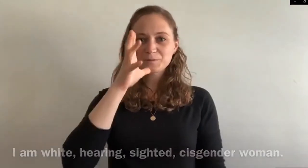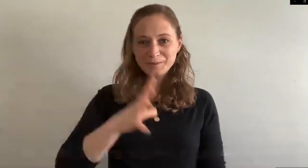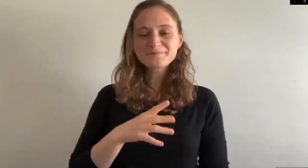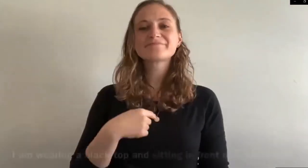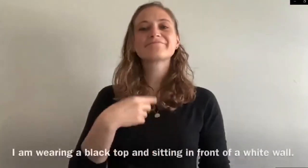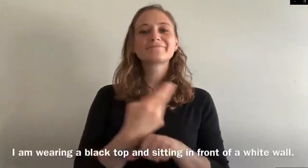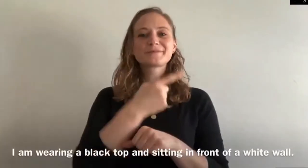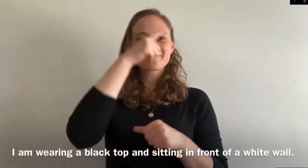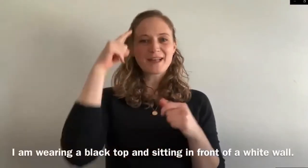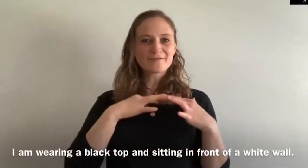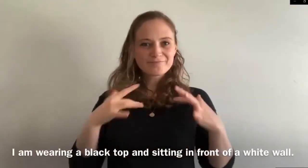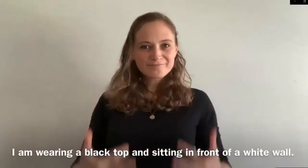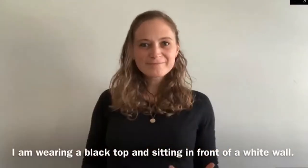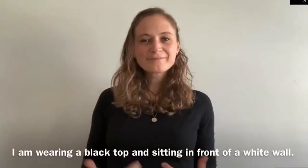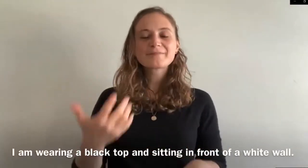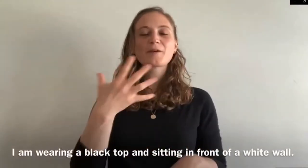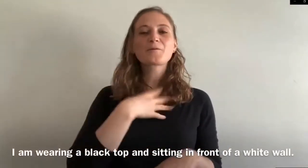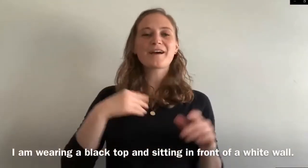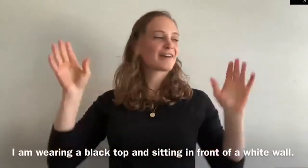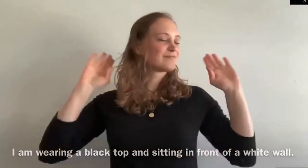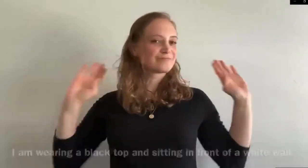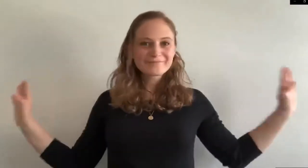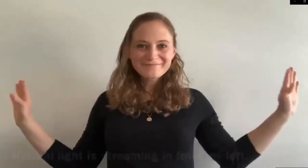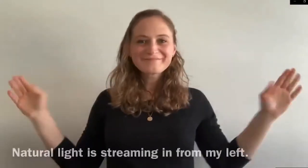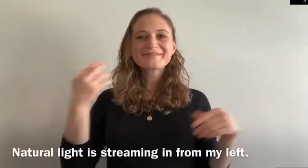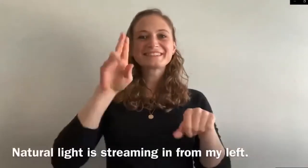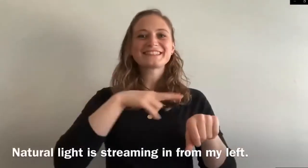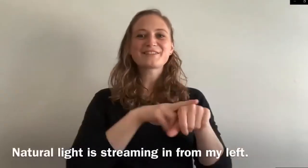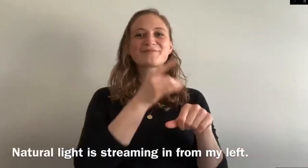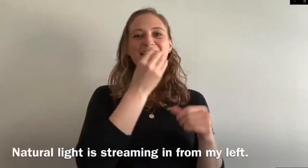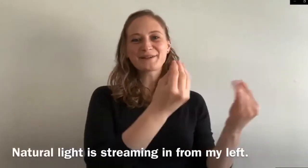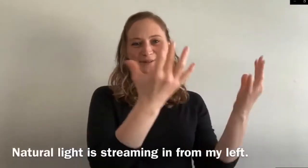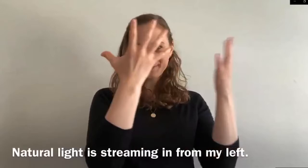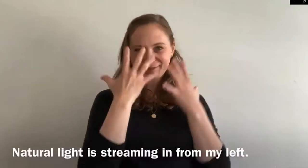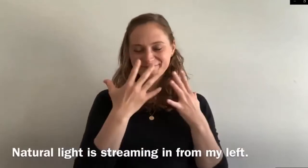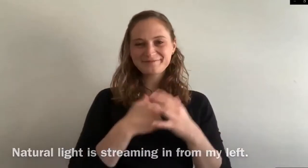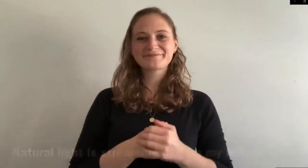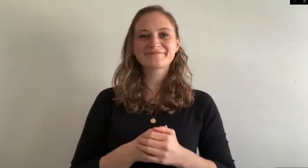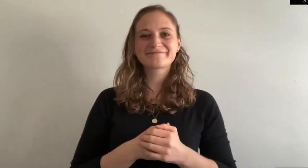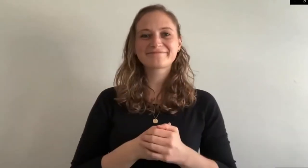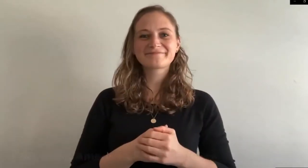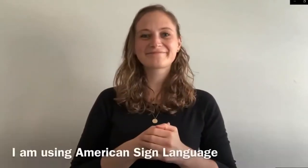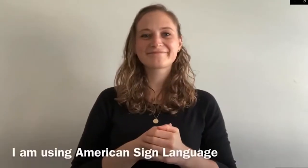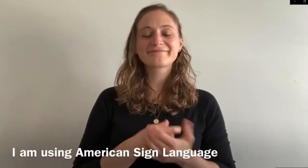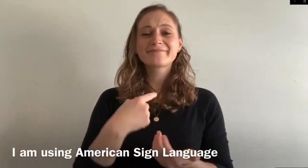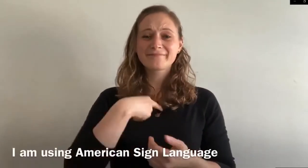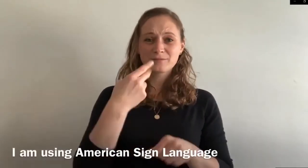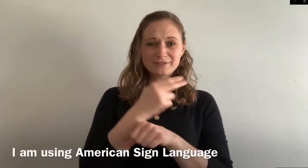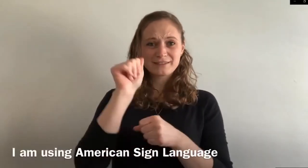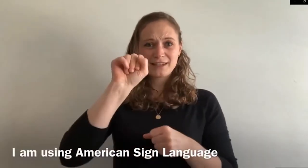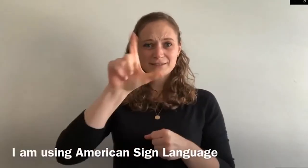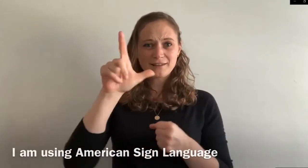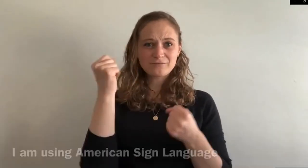white, hearing, sighted, cisgender woman, and I'm wearing a black top and sitting up against a white wall with natural